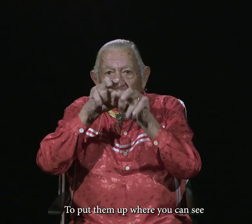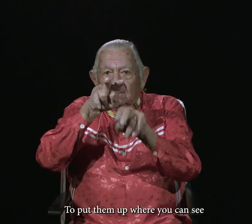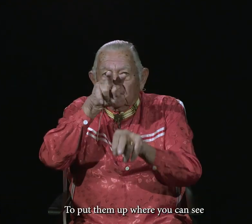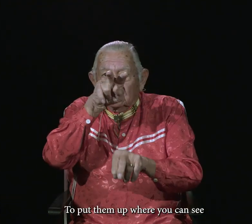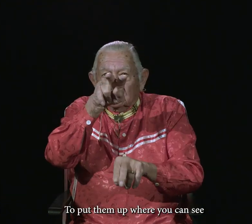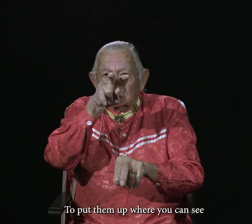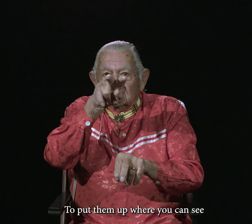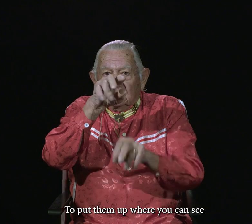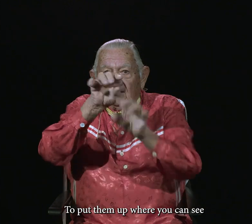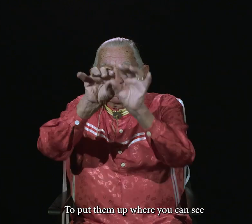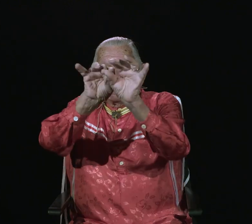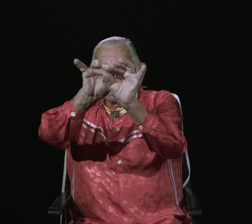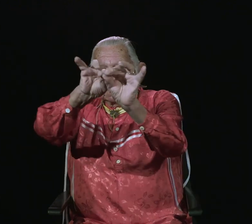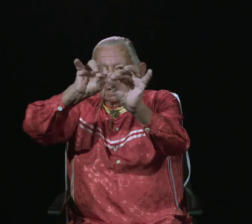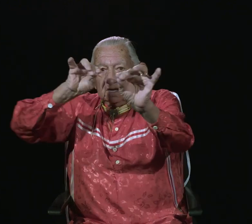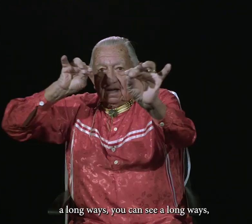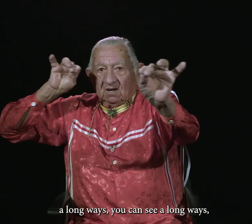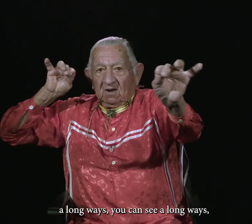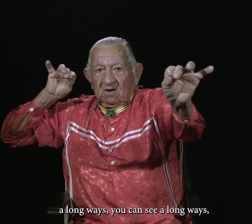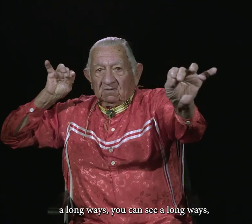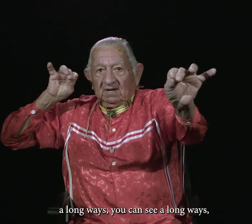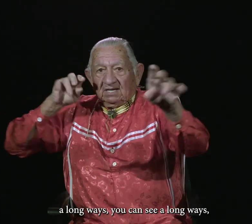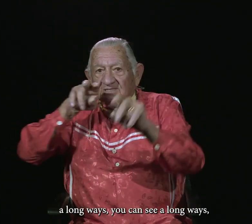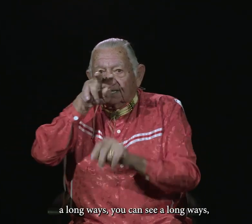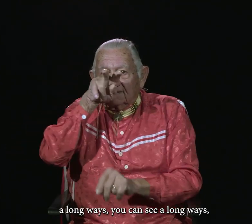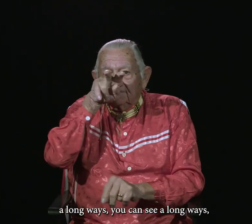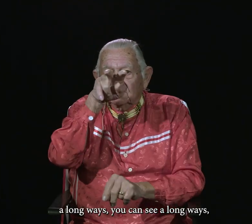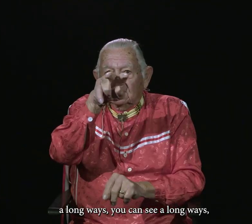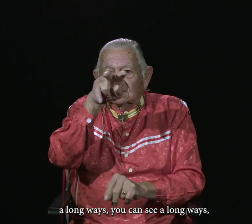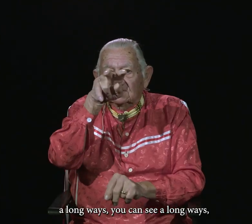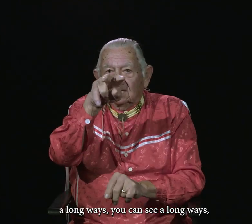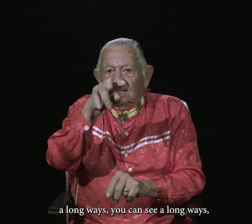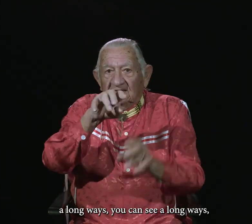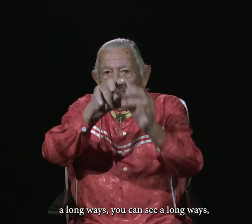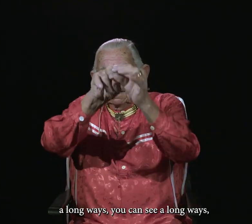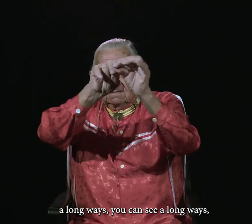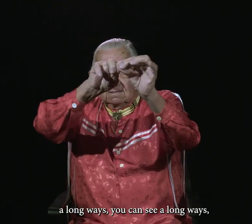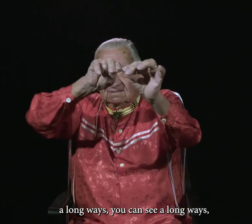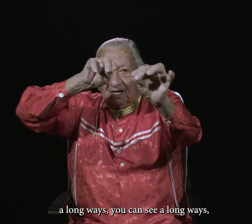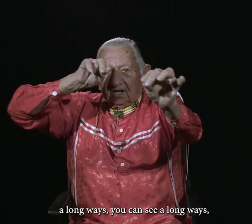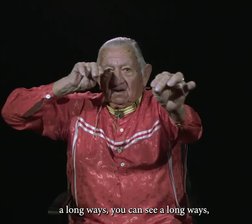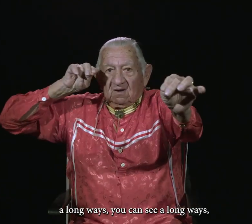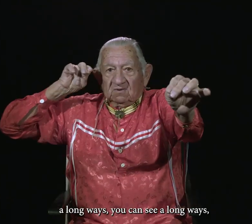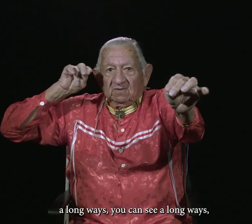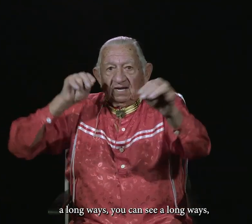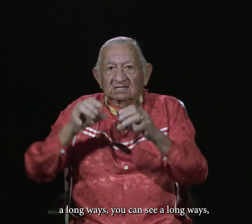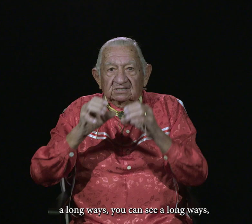where you can see a long ways. You can see a long ways.